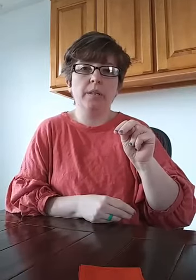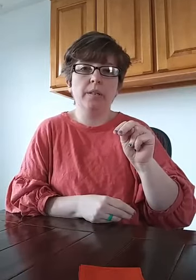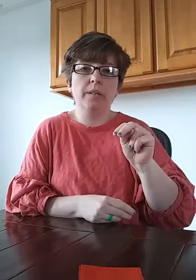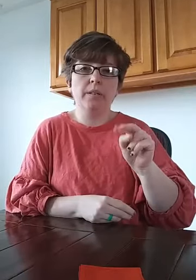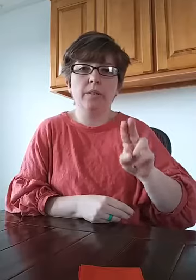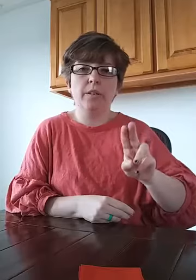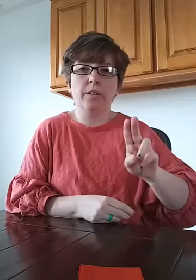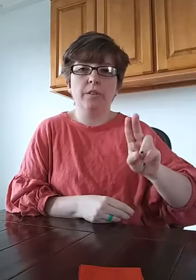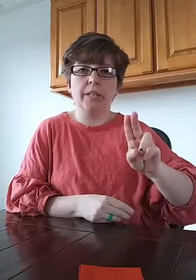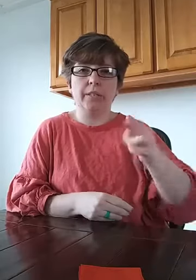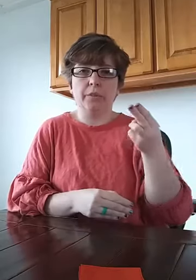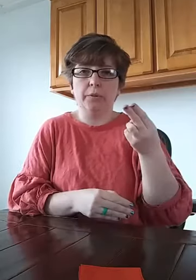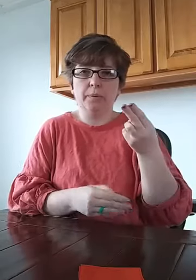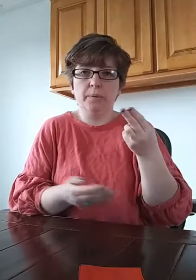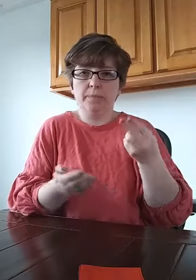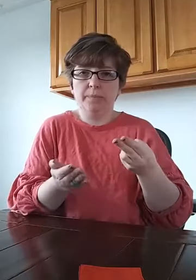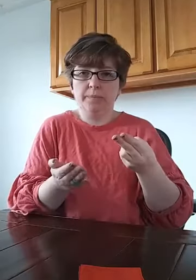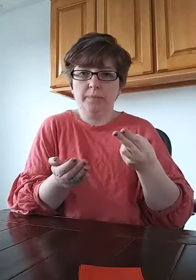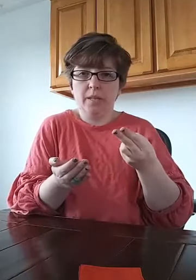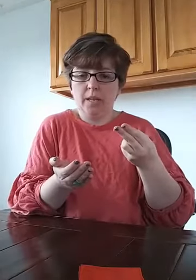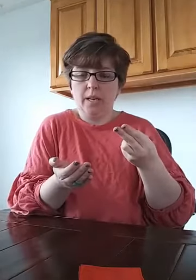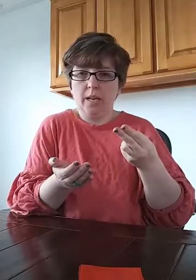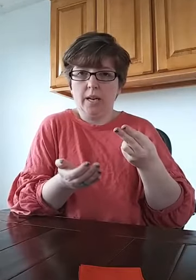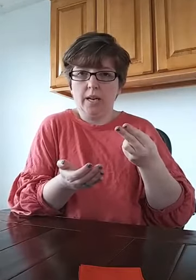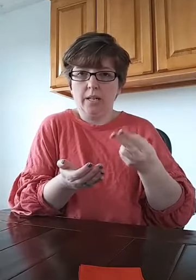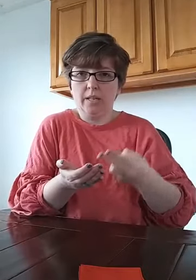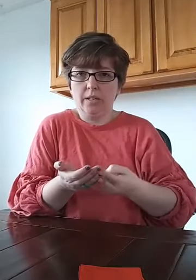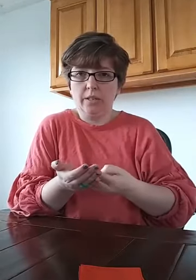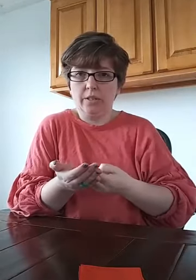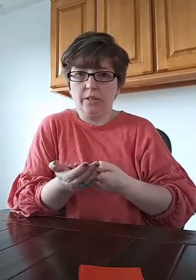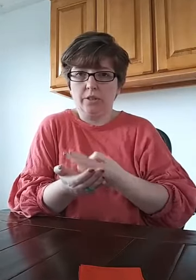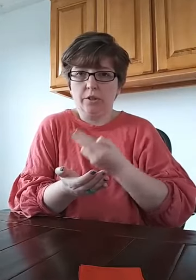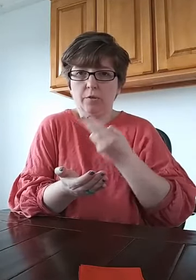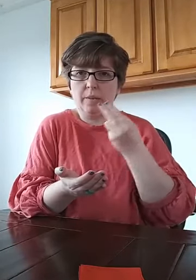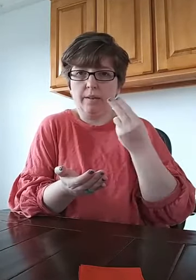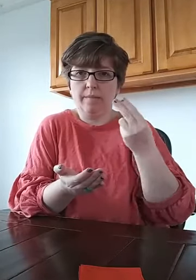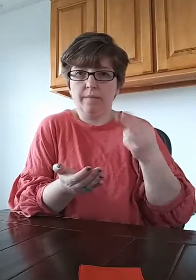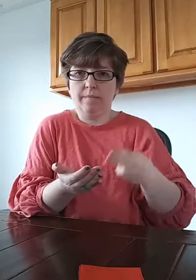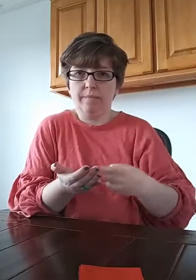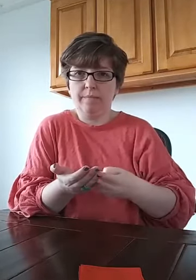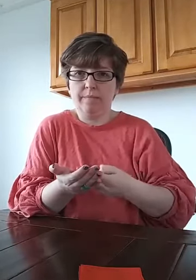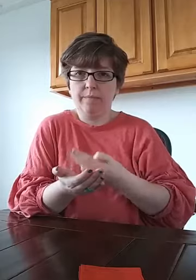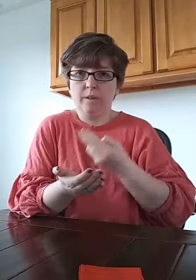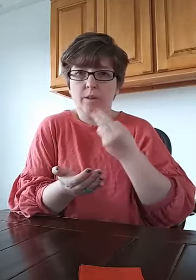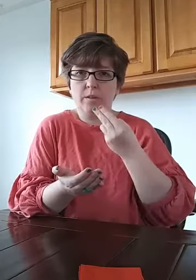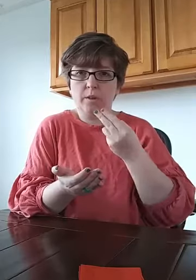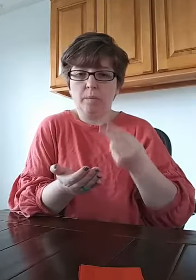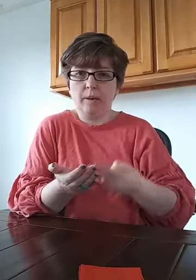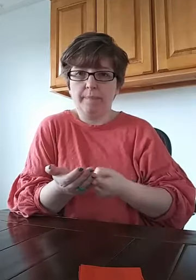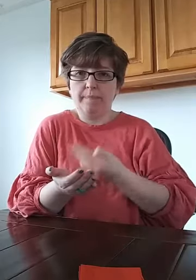spoon you take your U and you're going to scoop it scoop it up